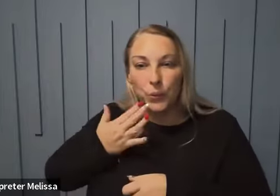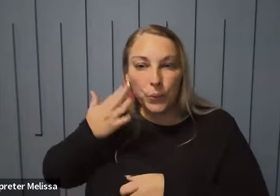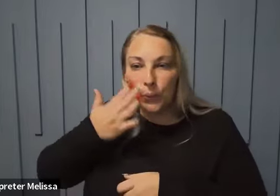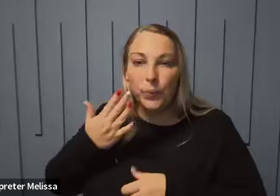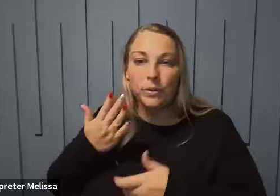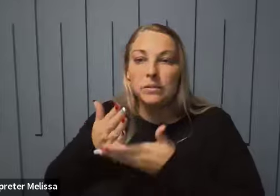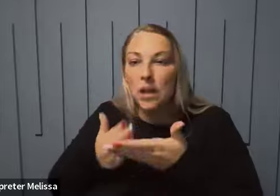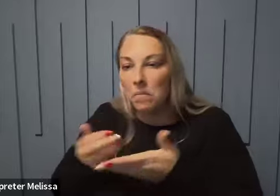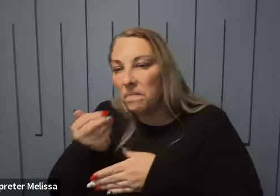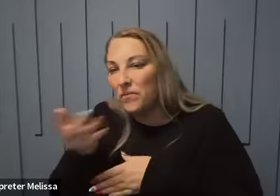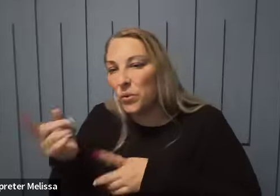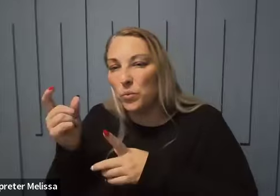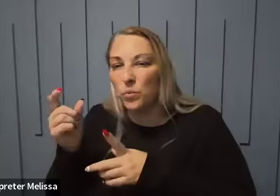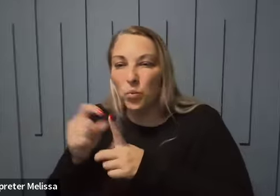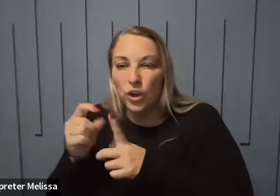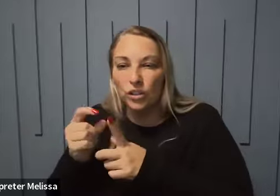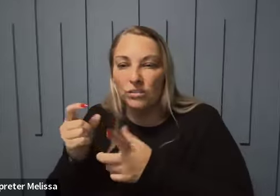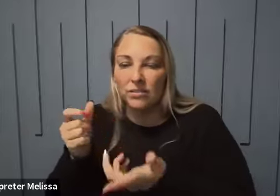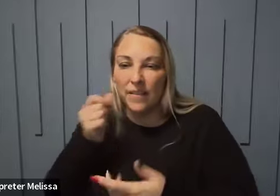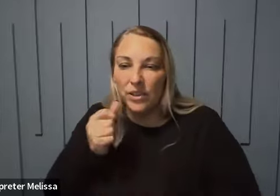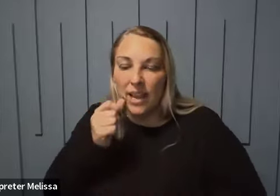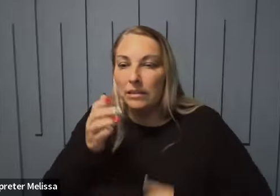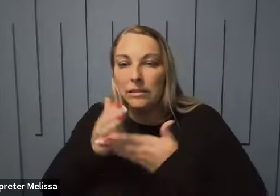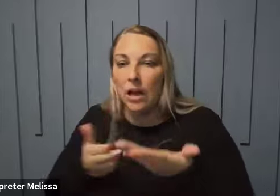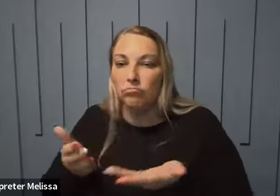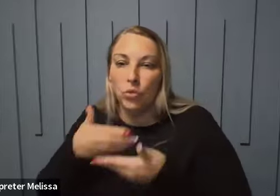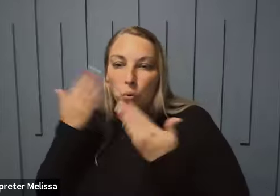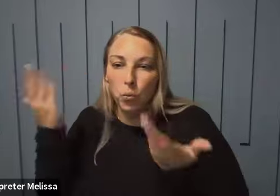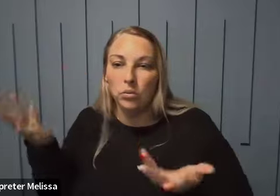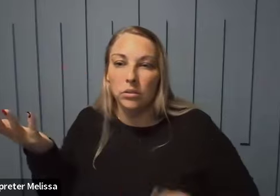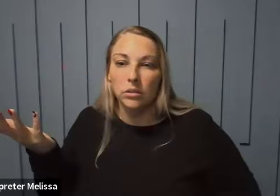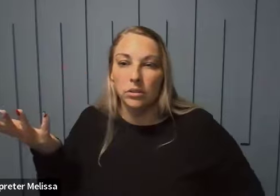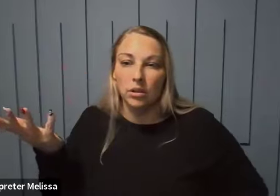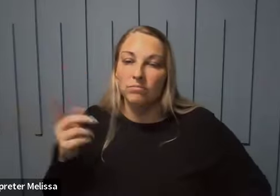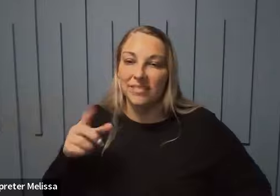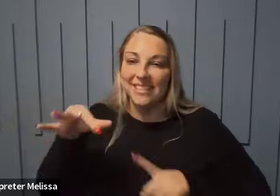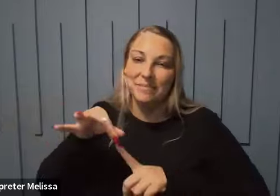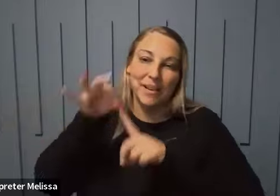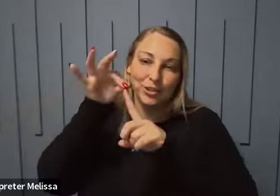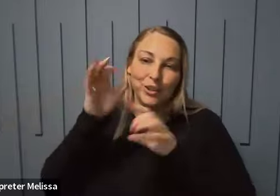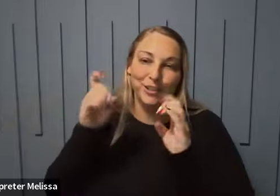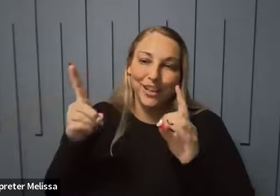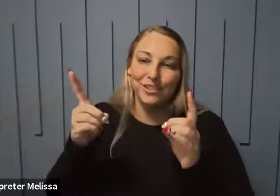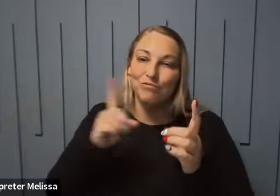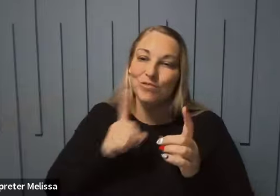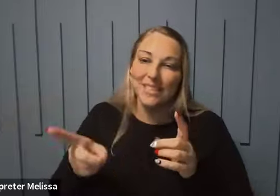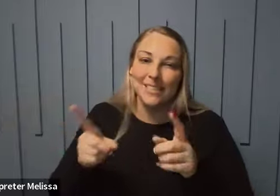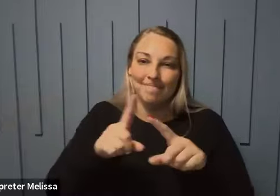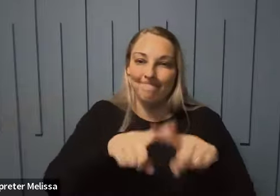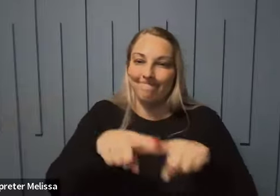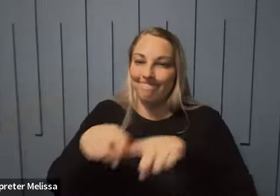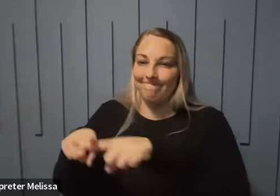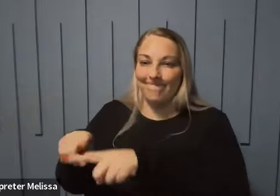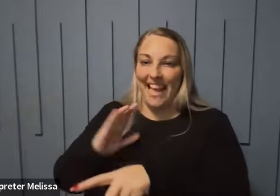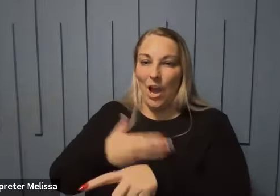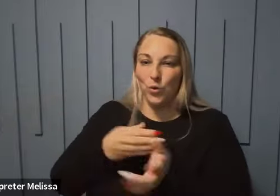cue a few words a day, some teachers who do nothing. It's very dependent. Again, we're special education, so we do let our students'